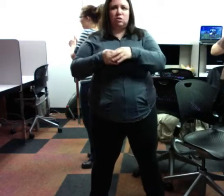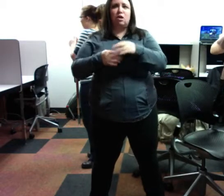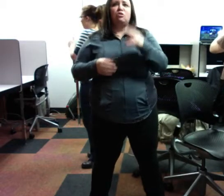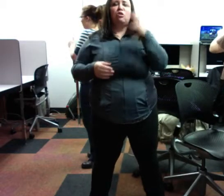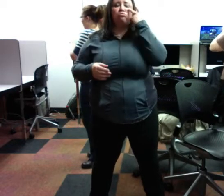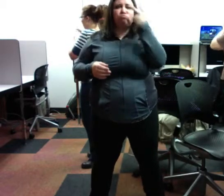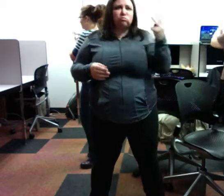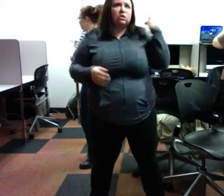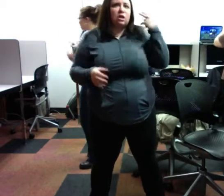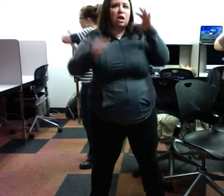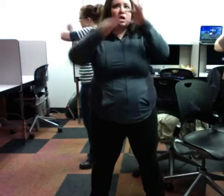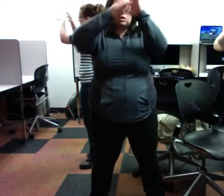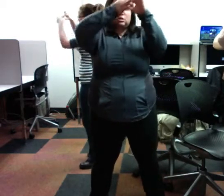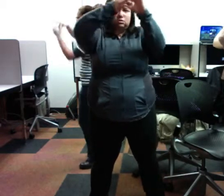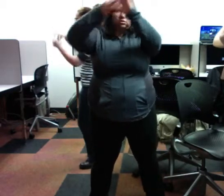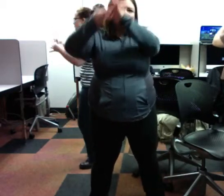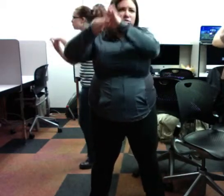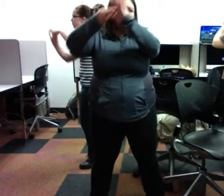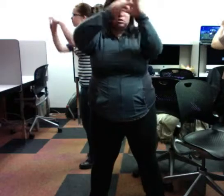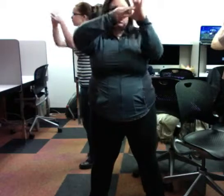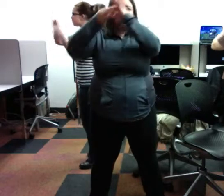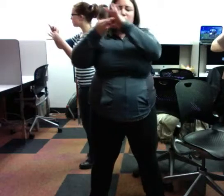have to trust that the dots will somehow connect in your future.